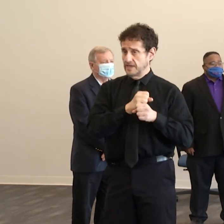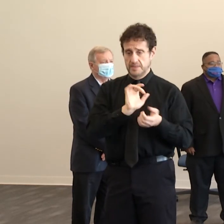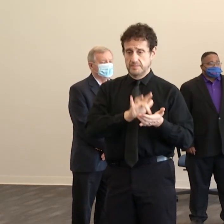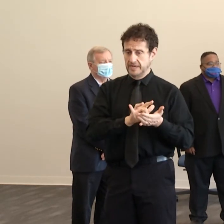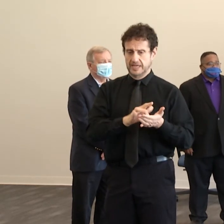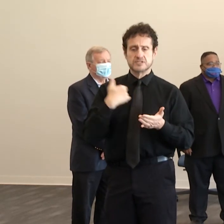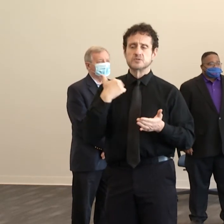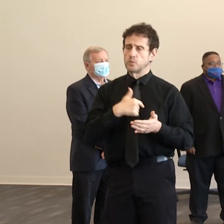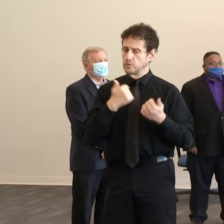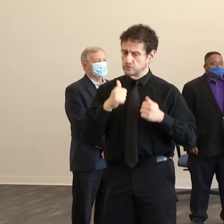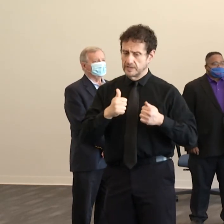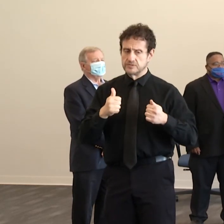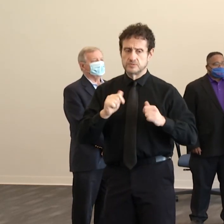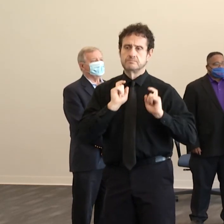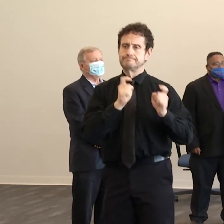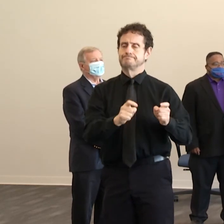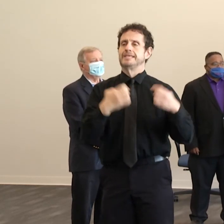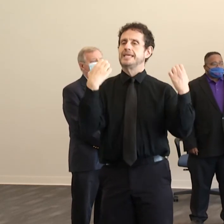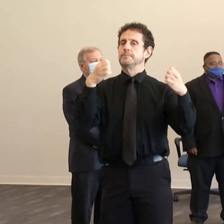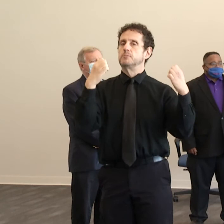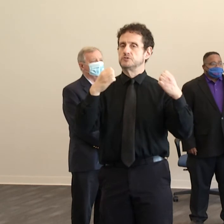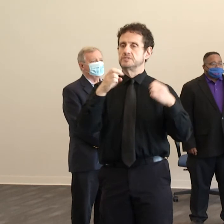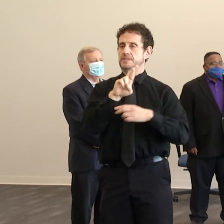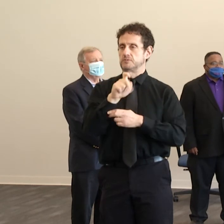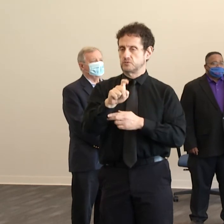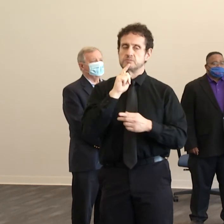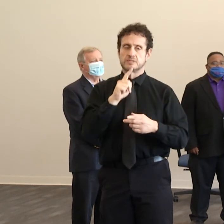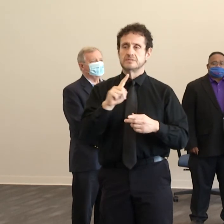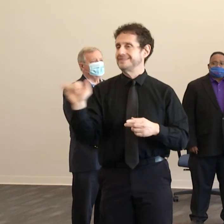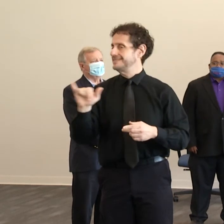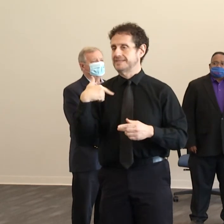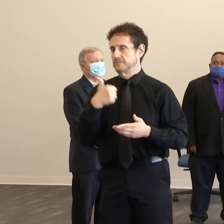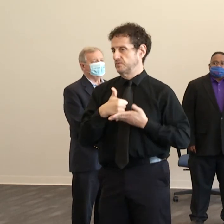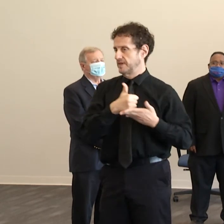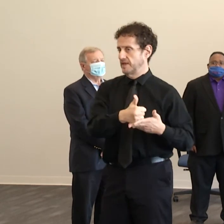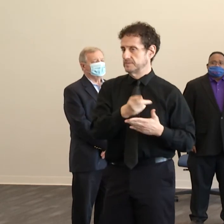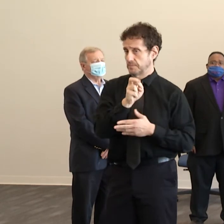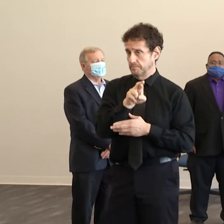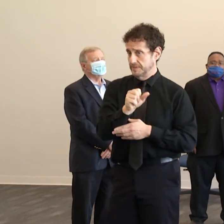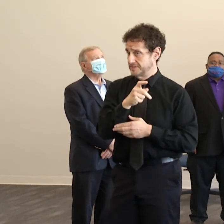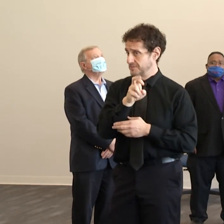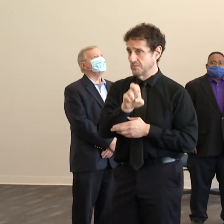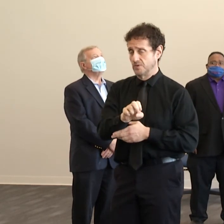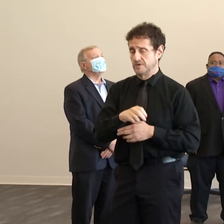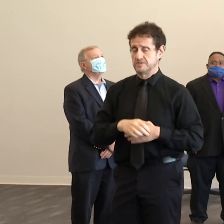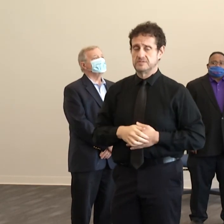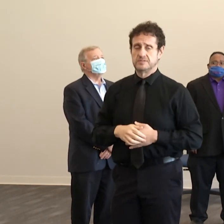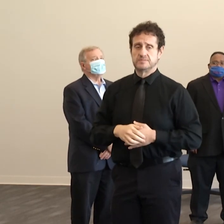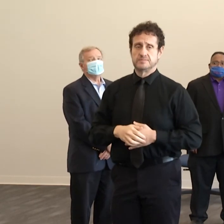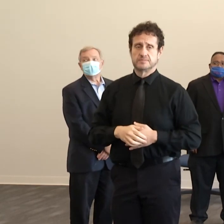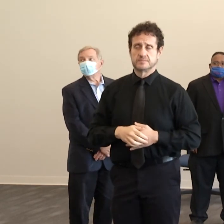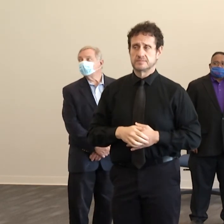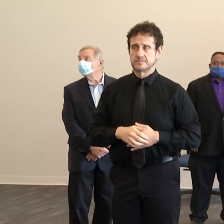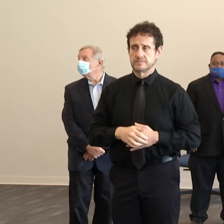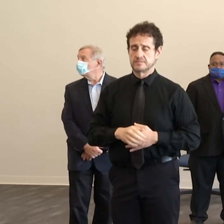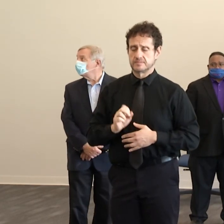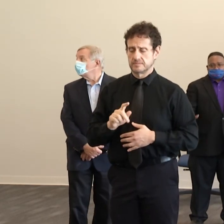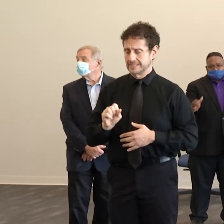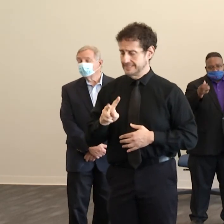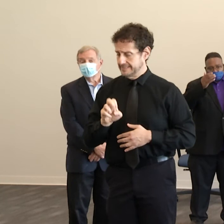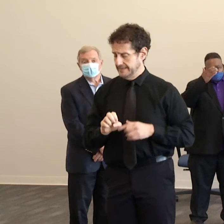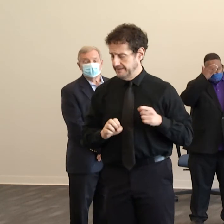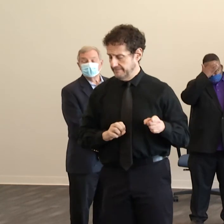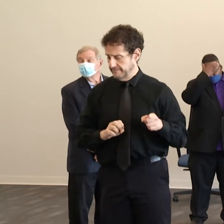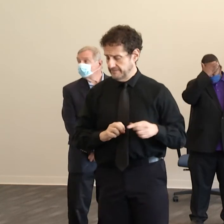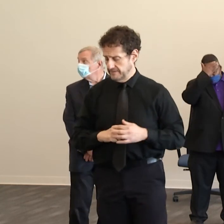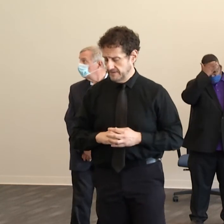emergency work that we did to help Mrs. Moore. All right, Steve?